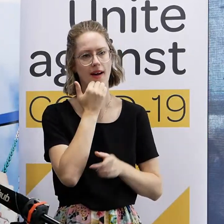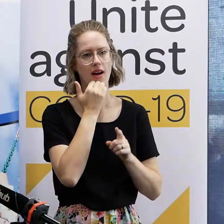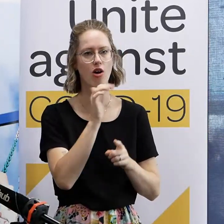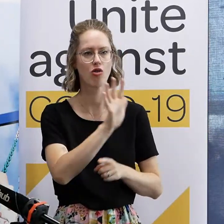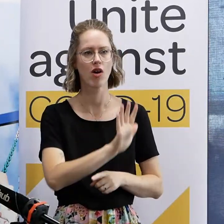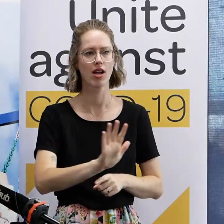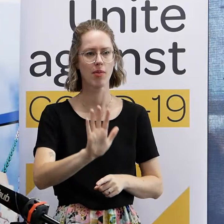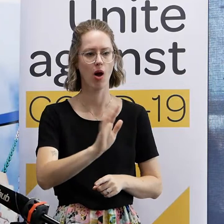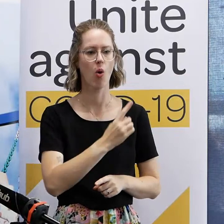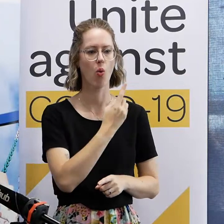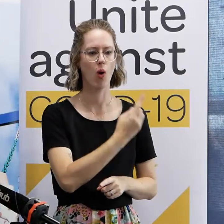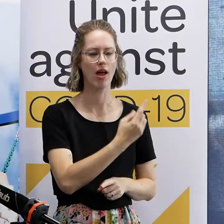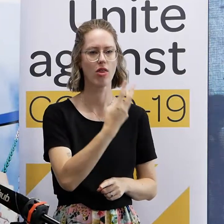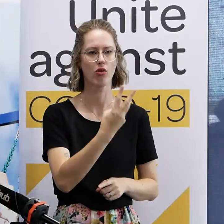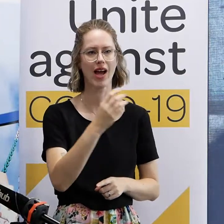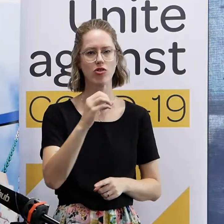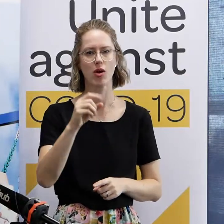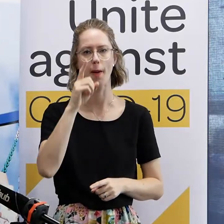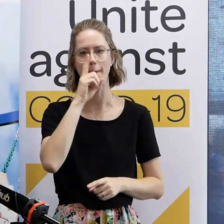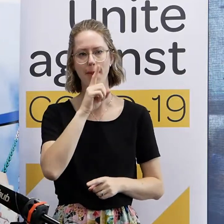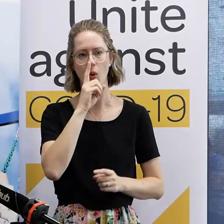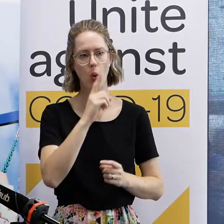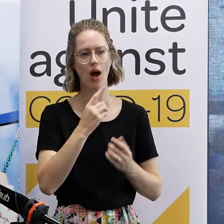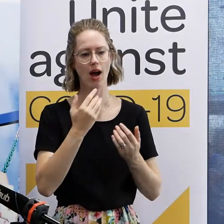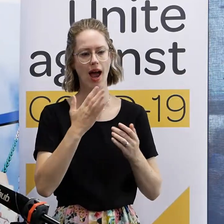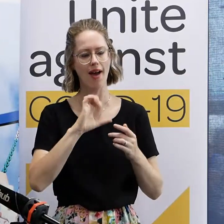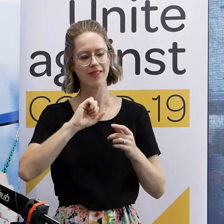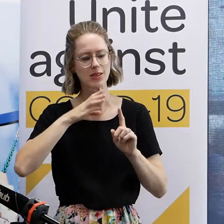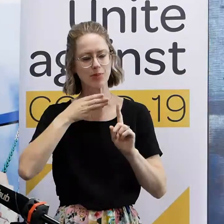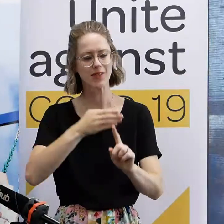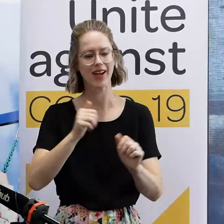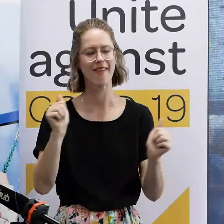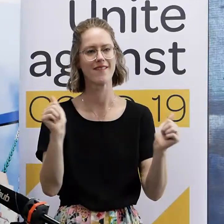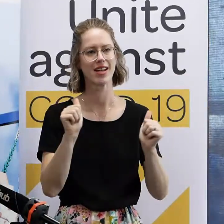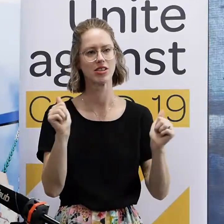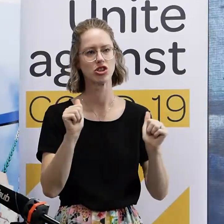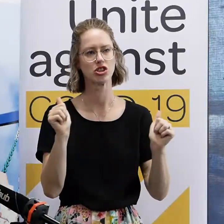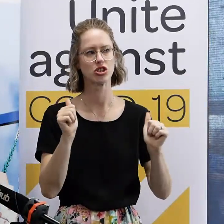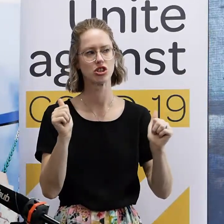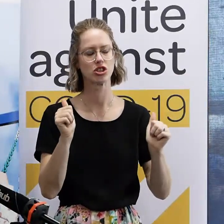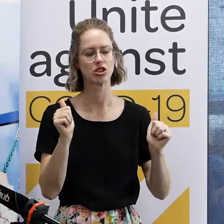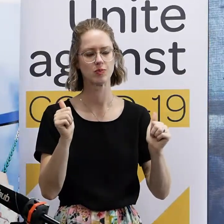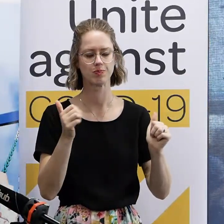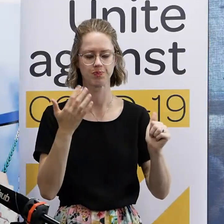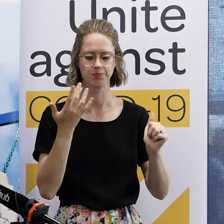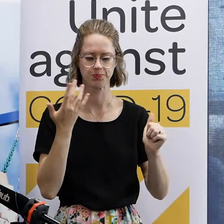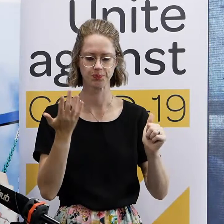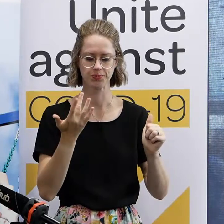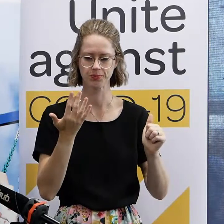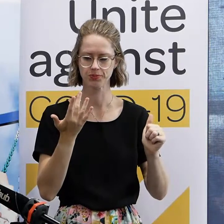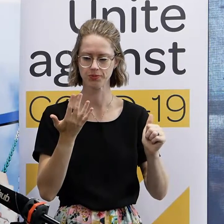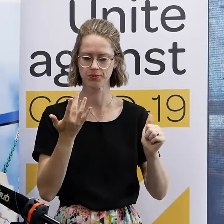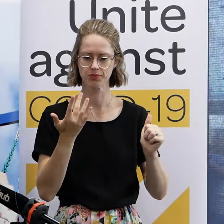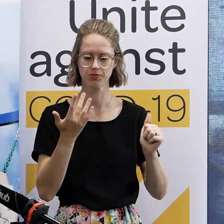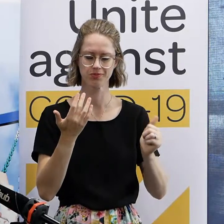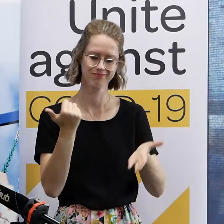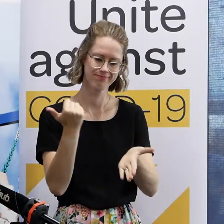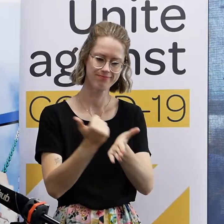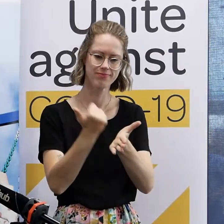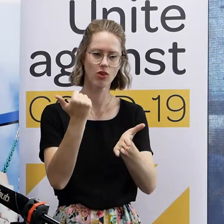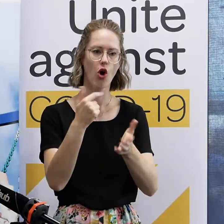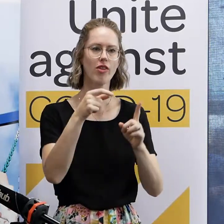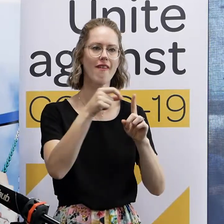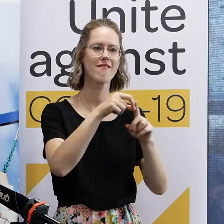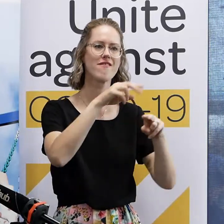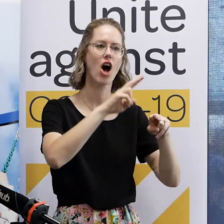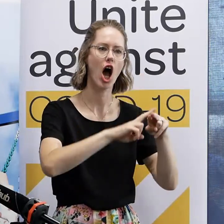around 1,300 people who have specifically done and are certified on the